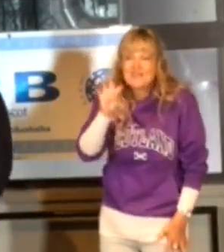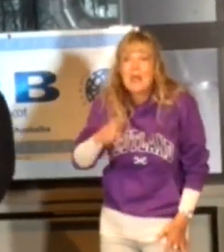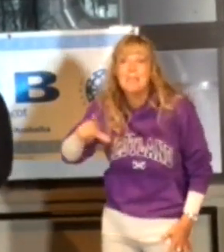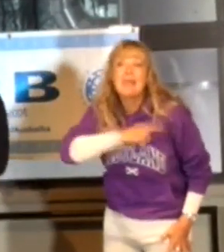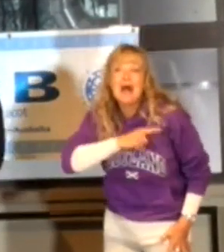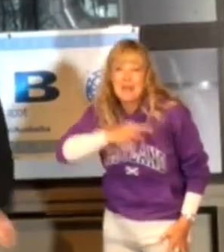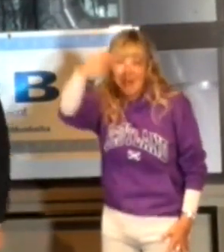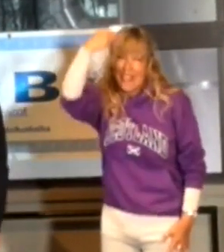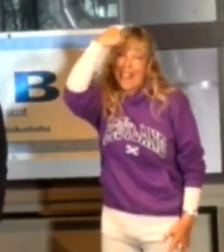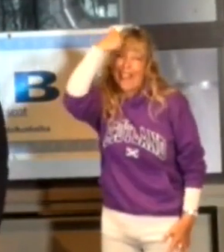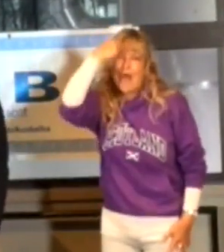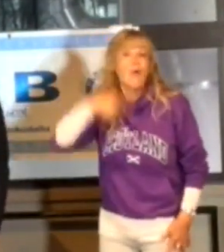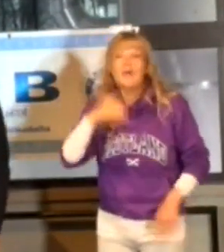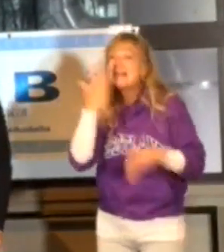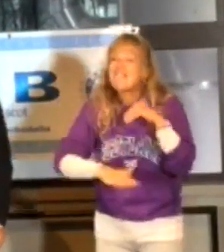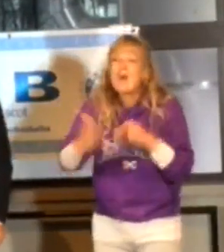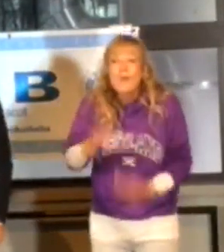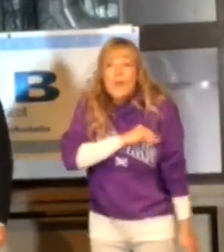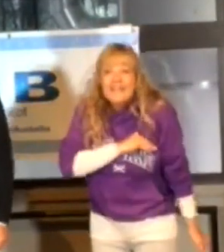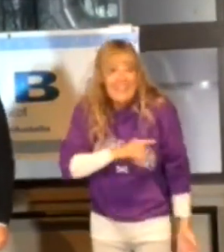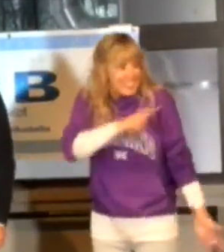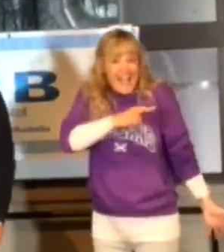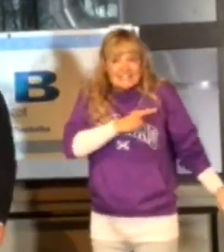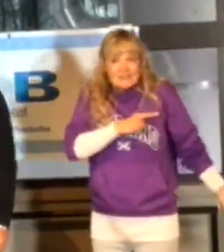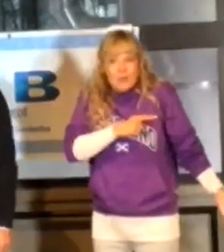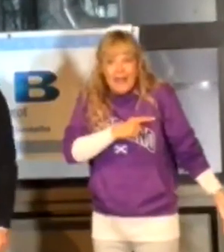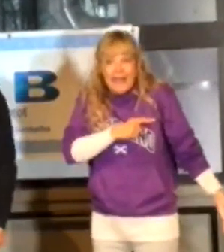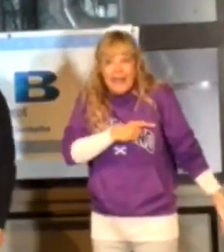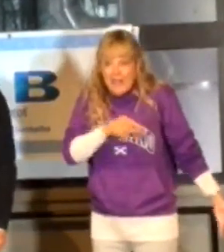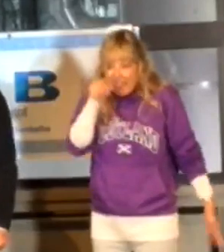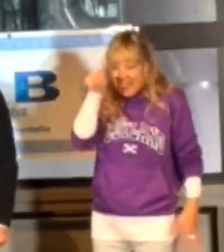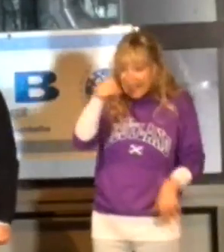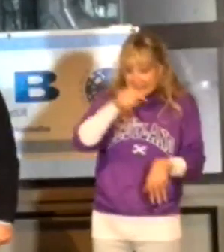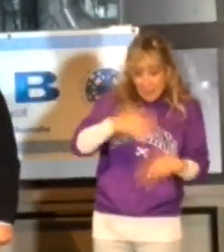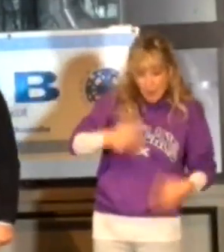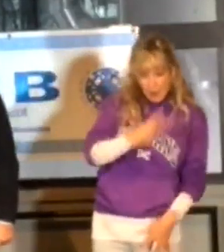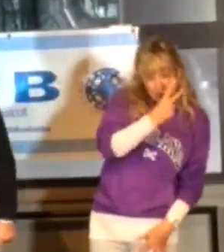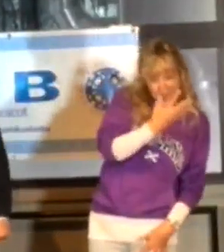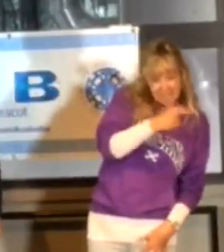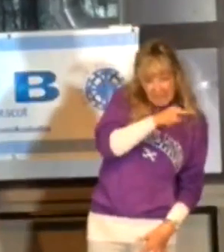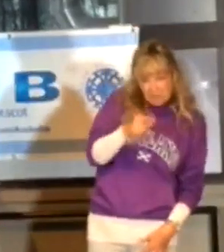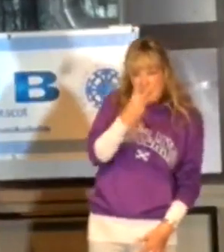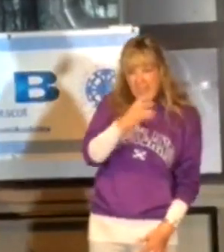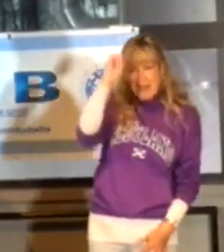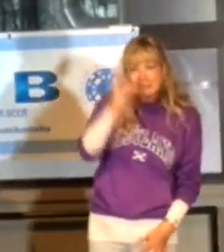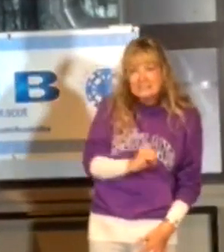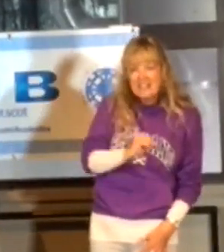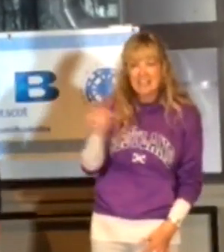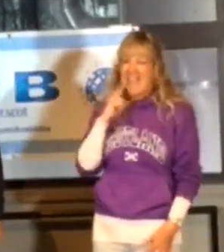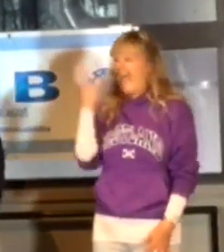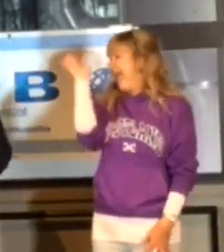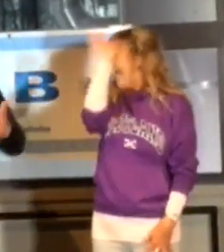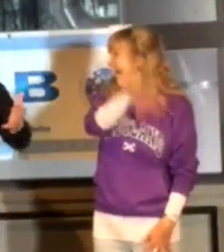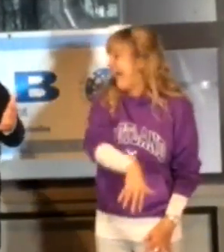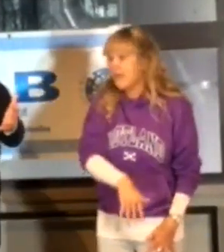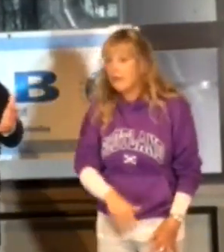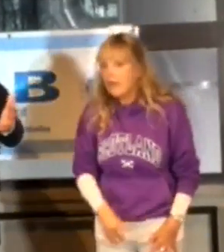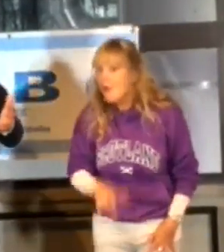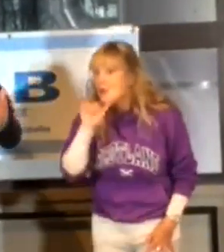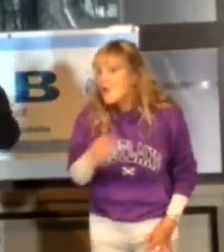they thought we'd no chance of winning. We were sitting at 25 and 30% in the polls. We're not sitting